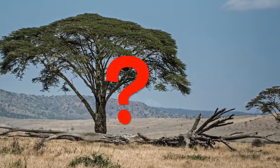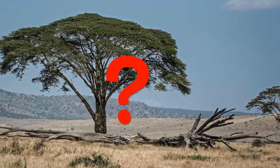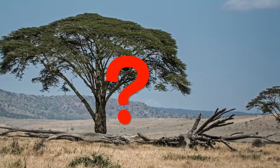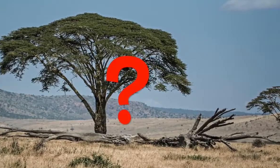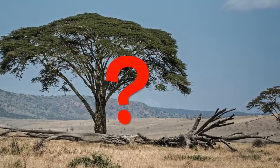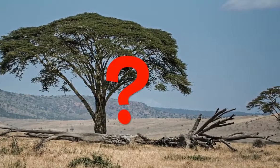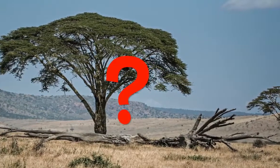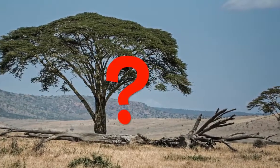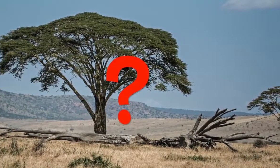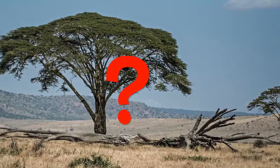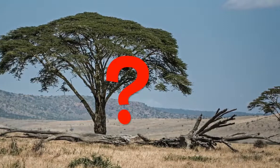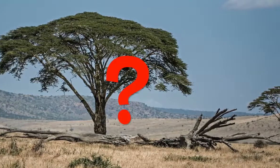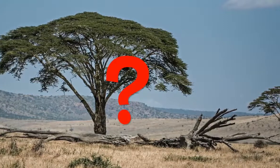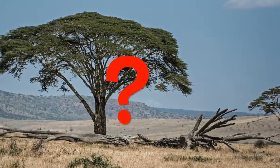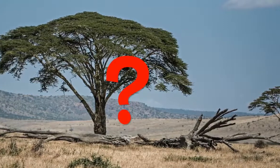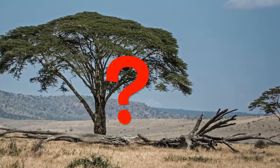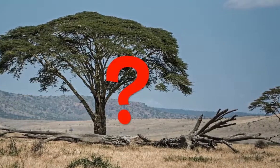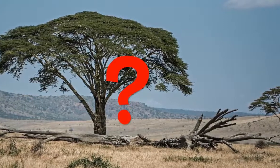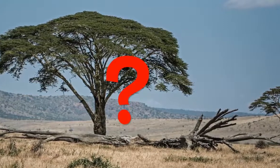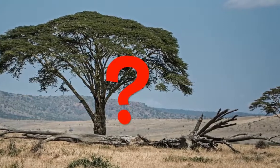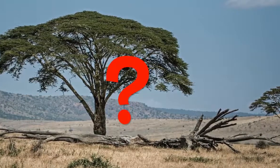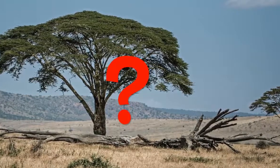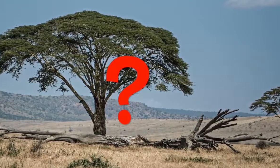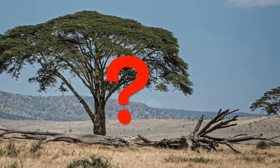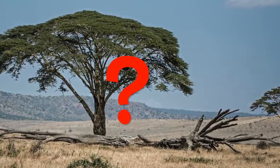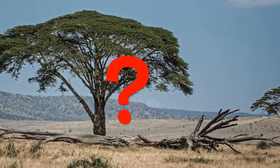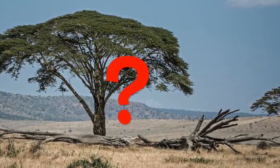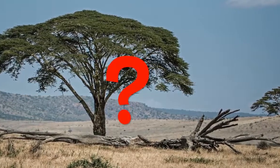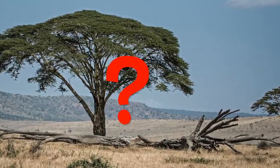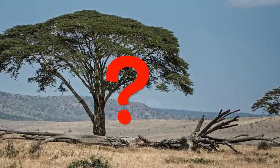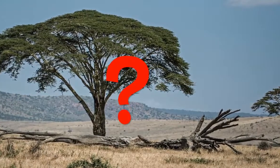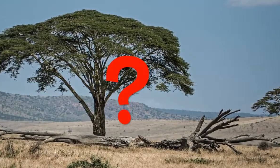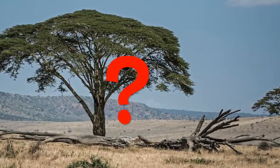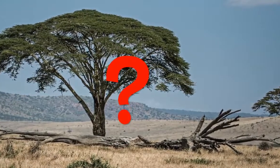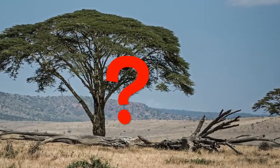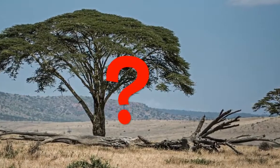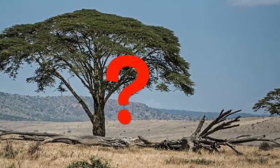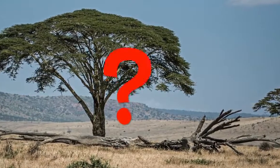soft fur, and is covered with spots. Do you know what animal that is?